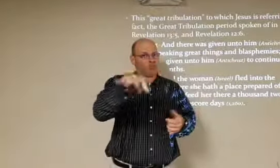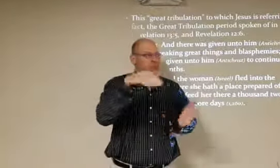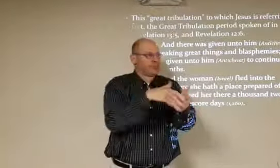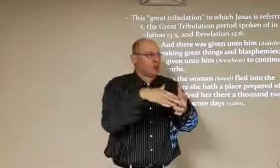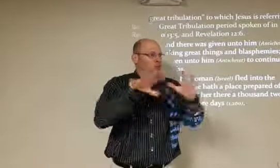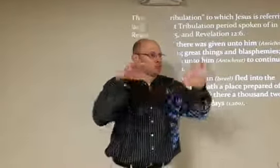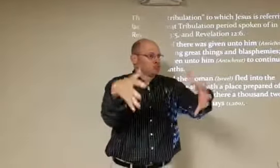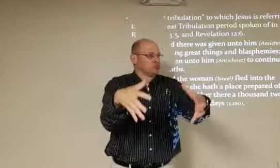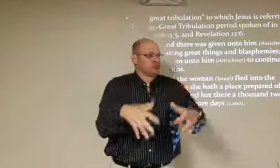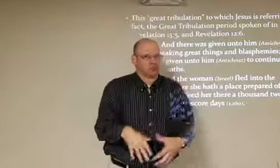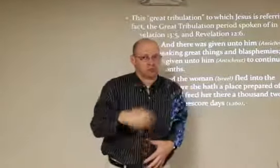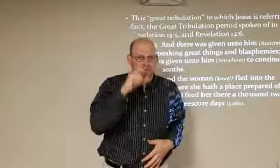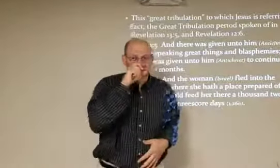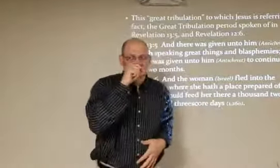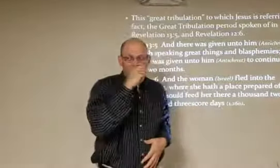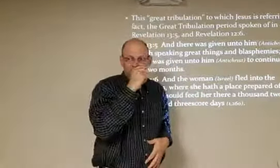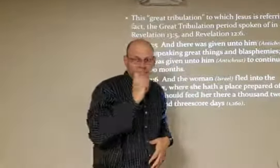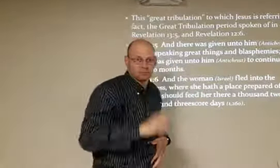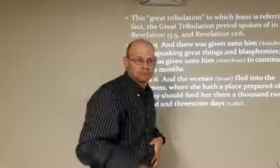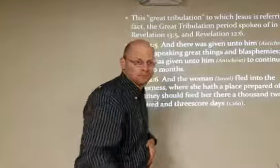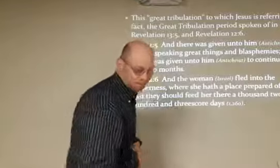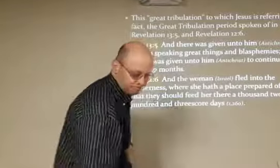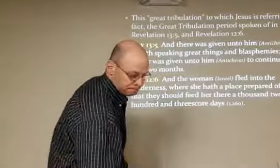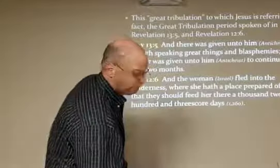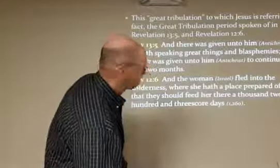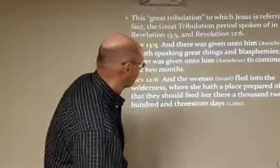Run to the mountain, there are 144,000 will be there.